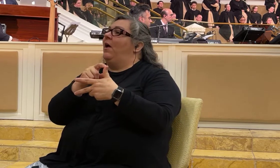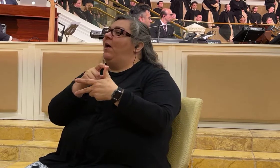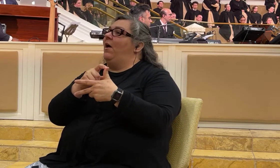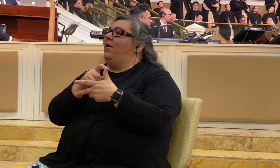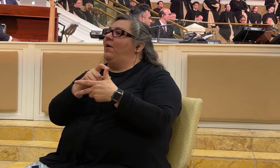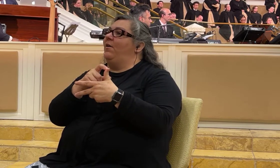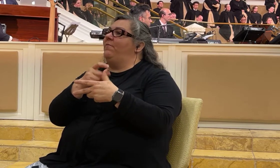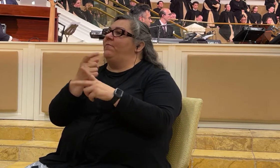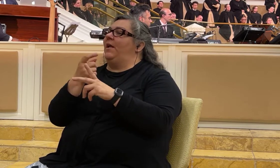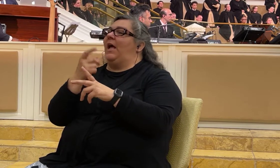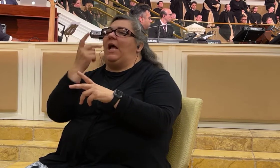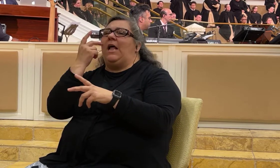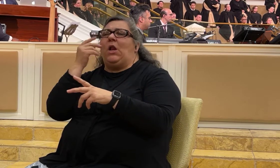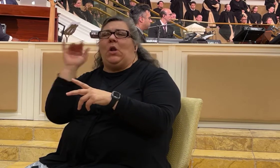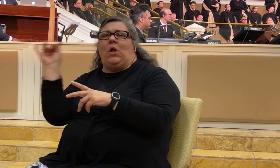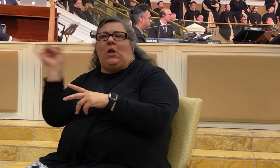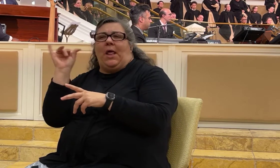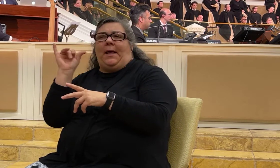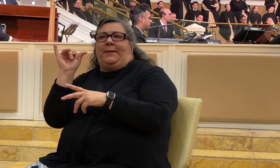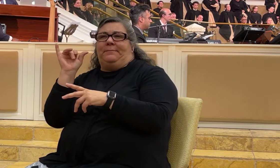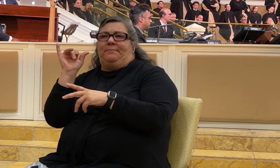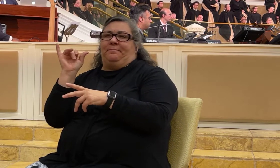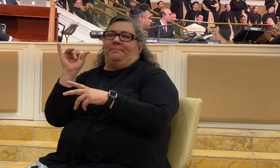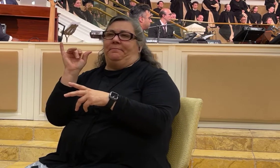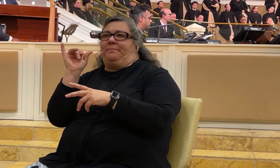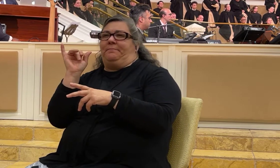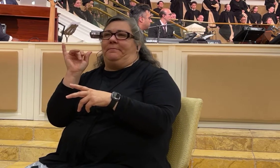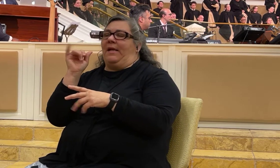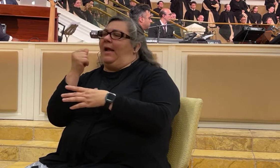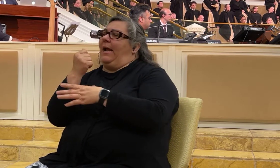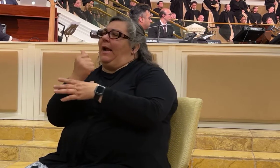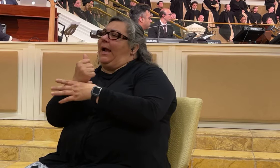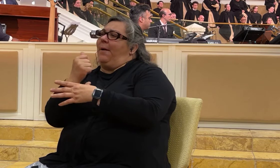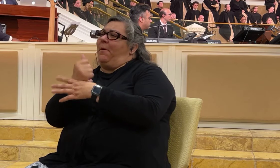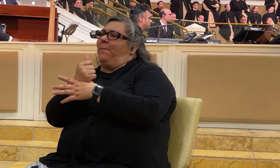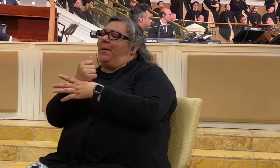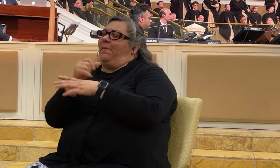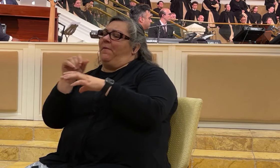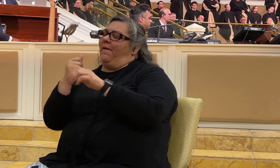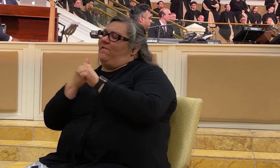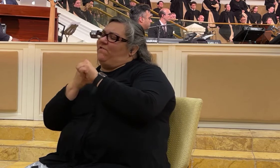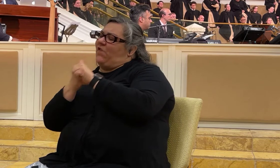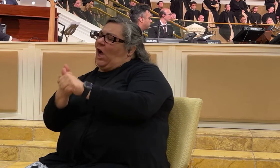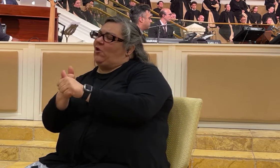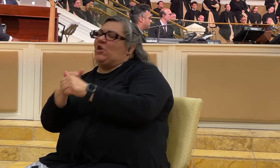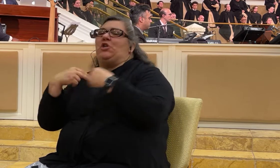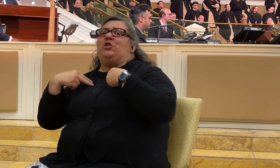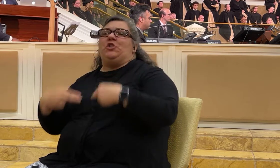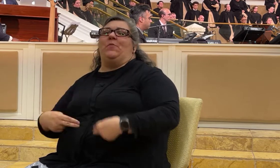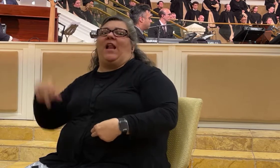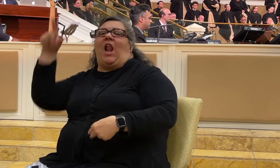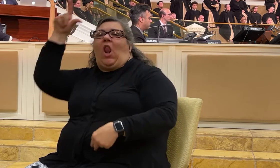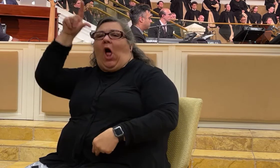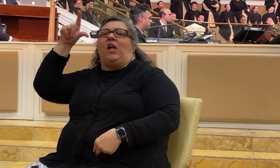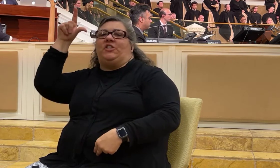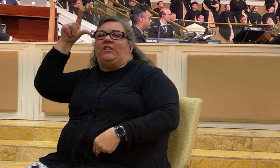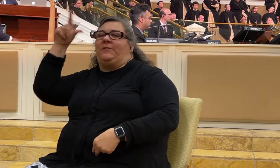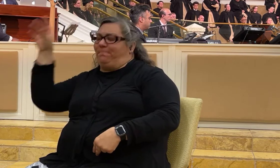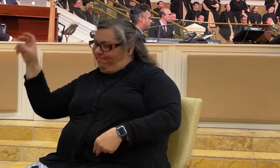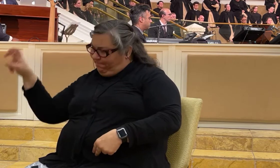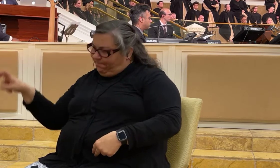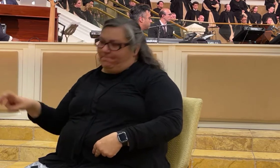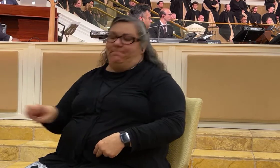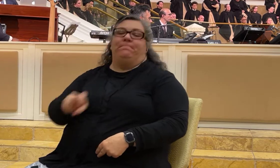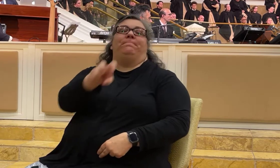story, does seem to do what is humanly logical in the time of